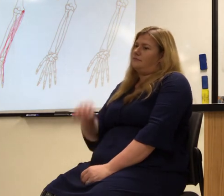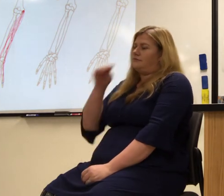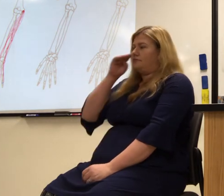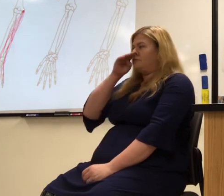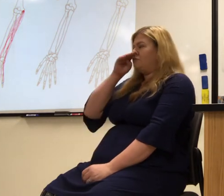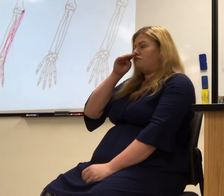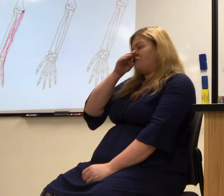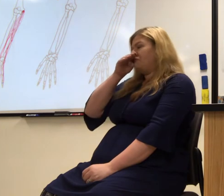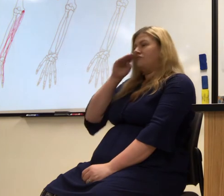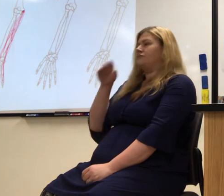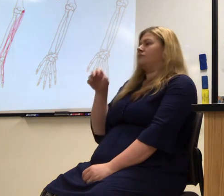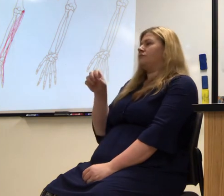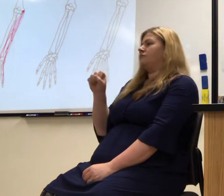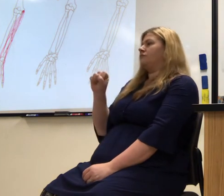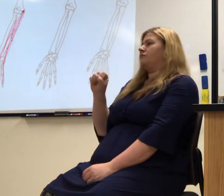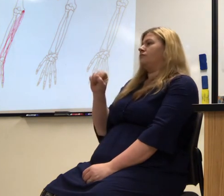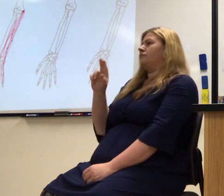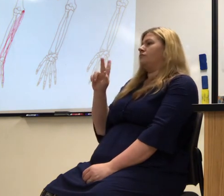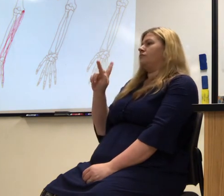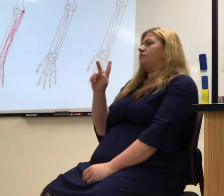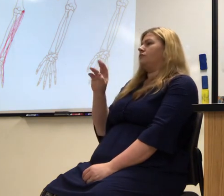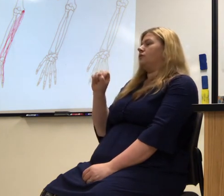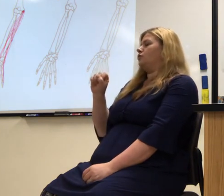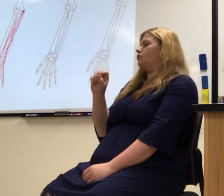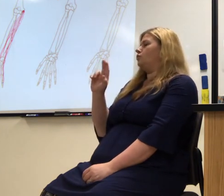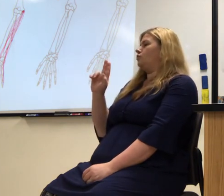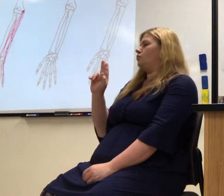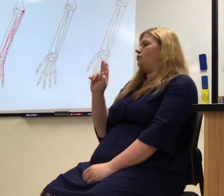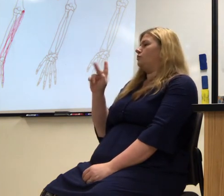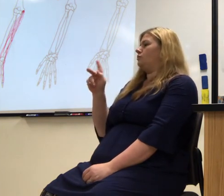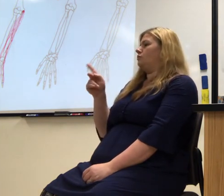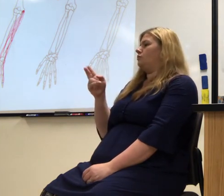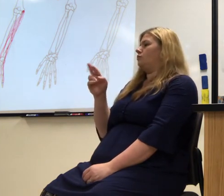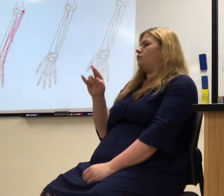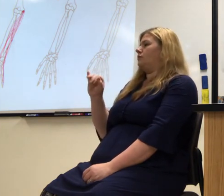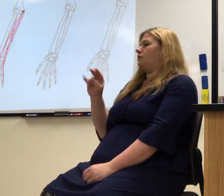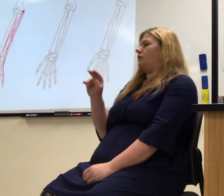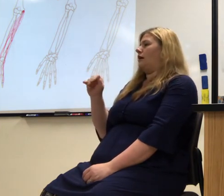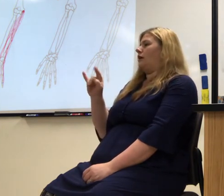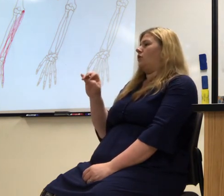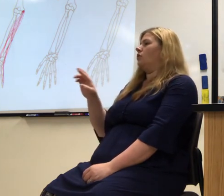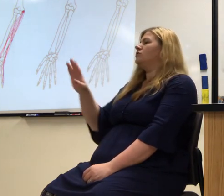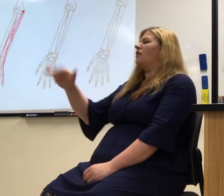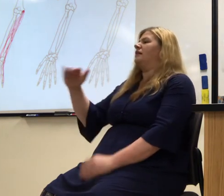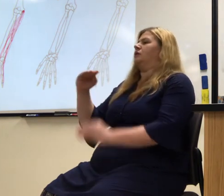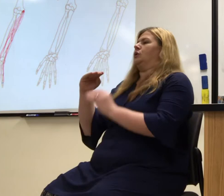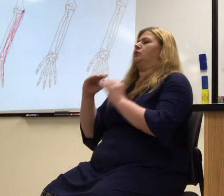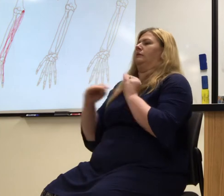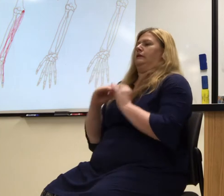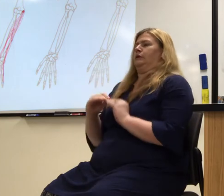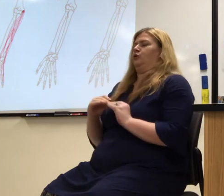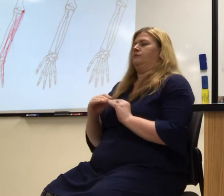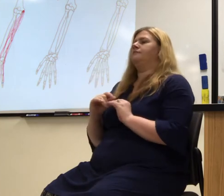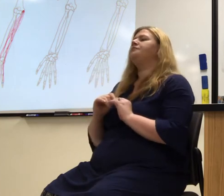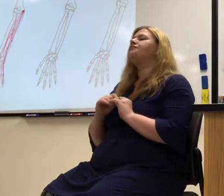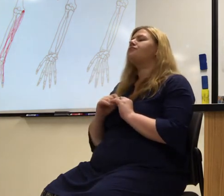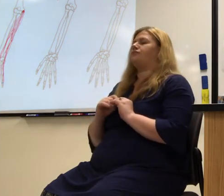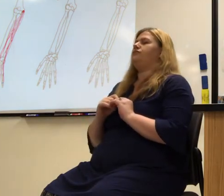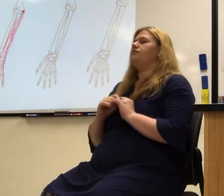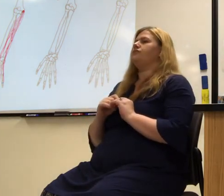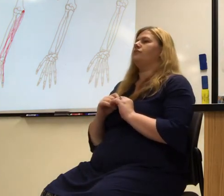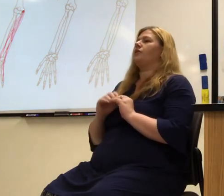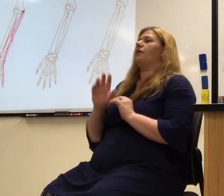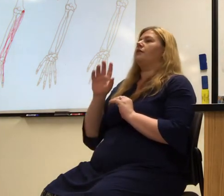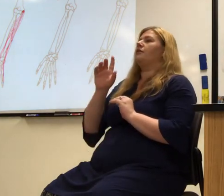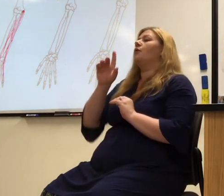Supinator, sorry, correction. know it as being a member of the